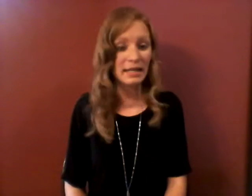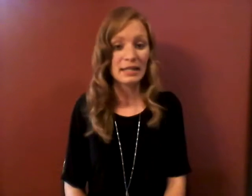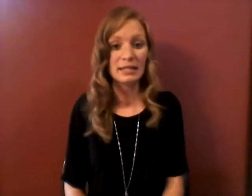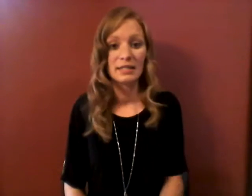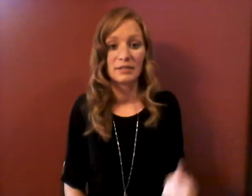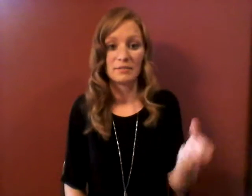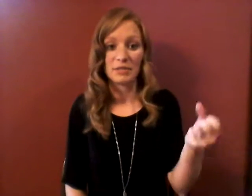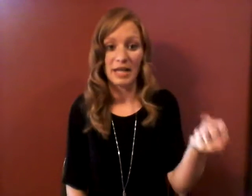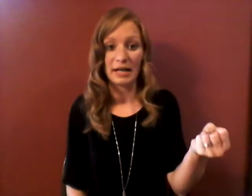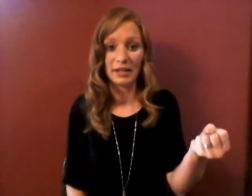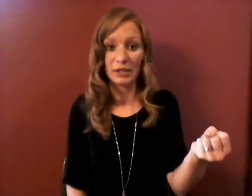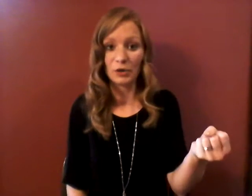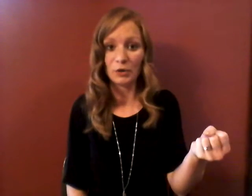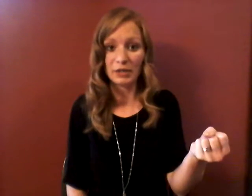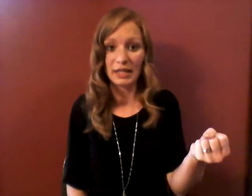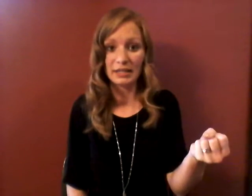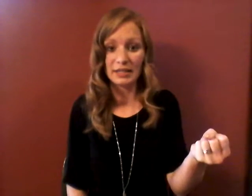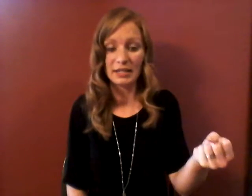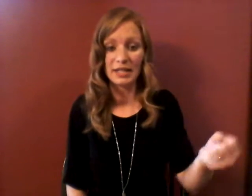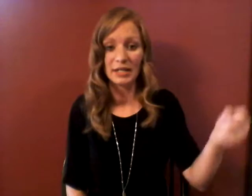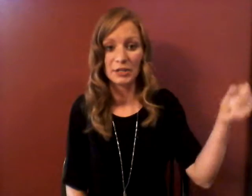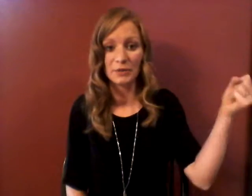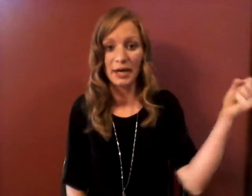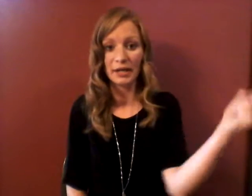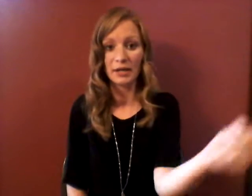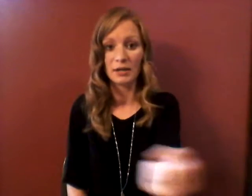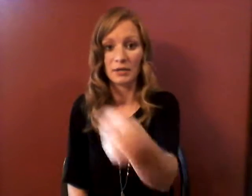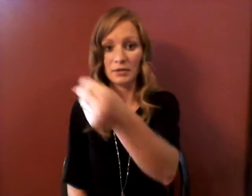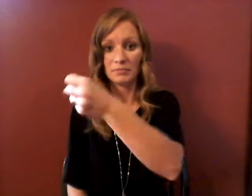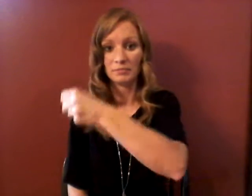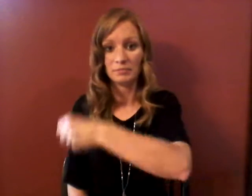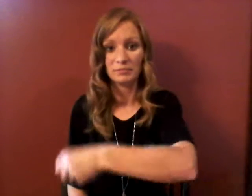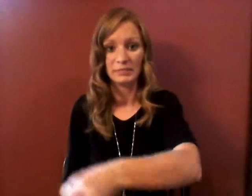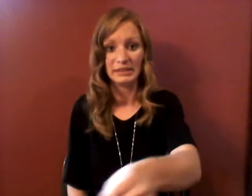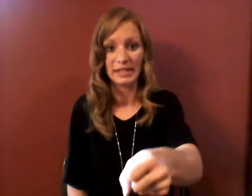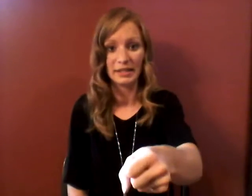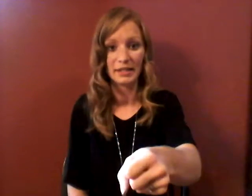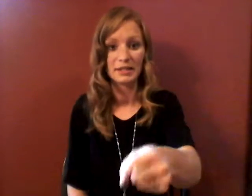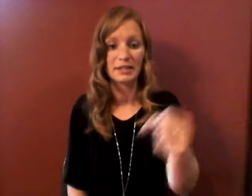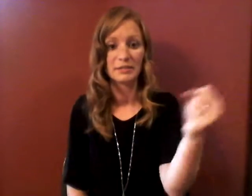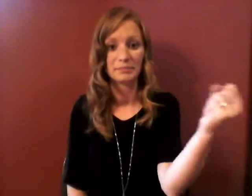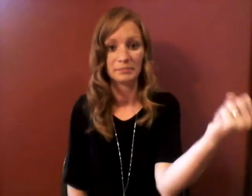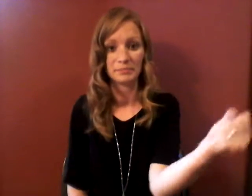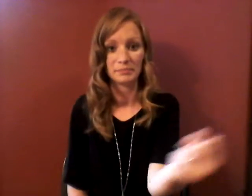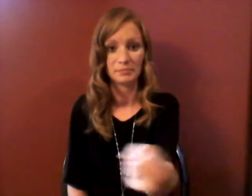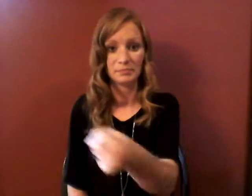Tennis, just act like you're holding onto that tennis racket. Tennis.